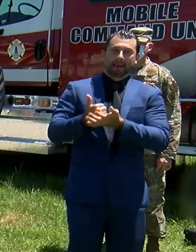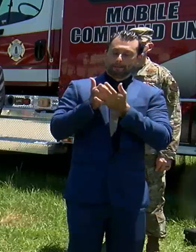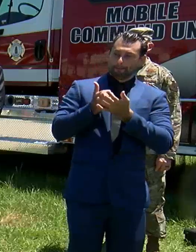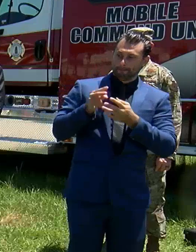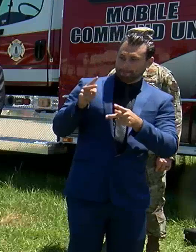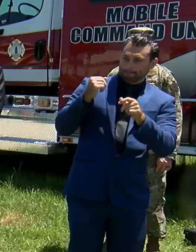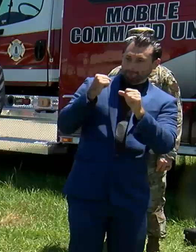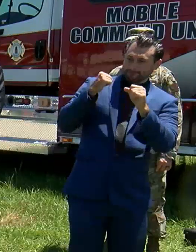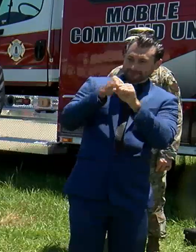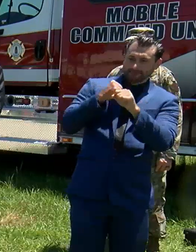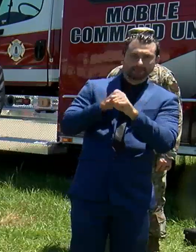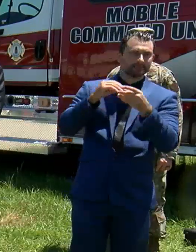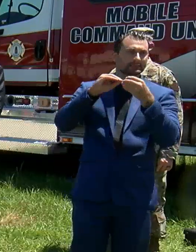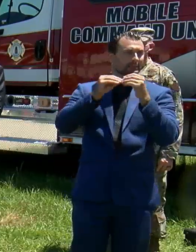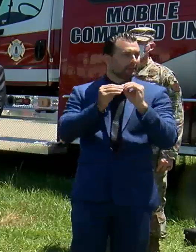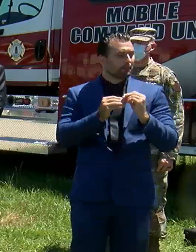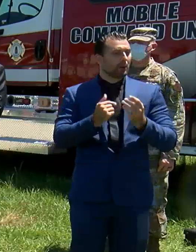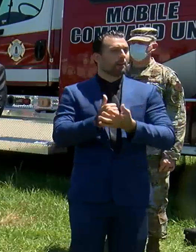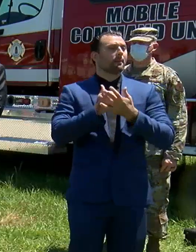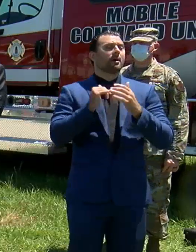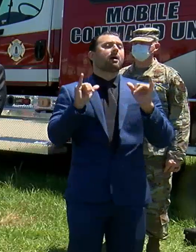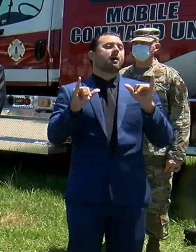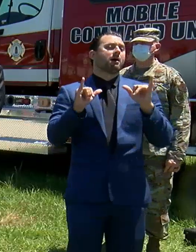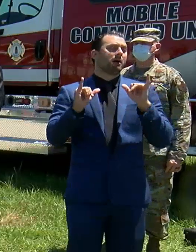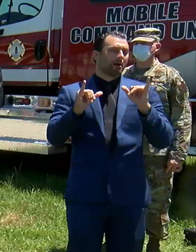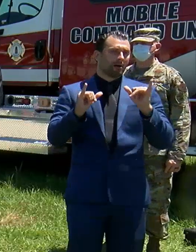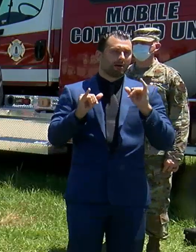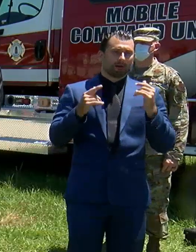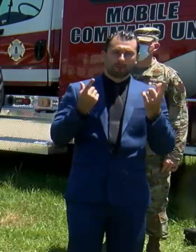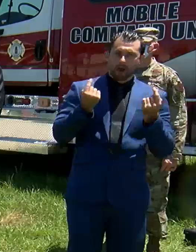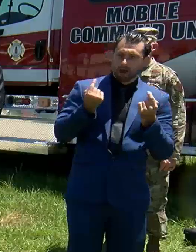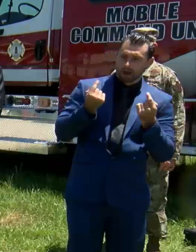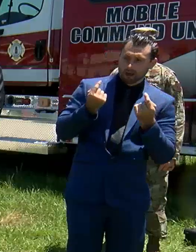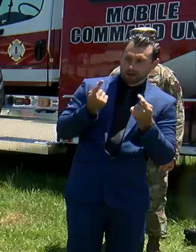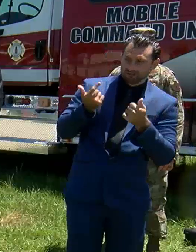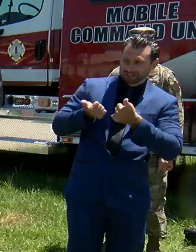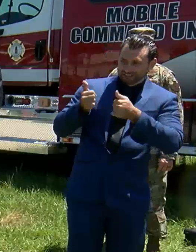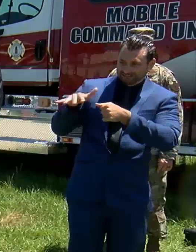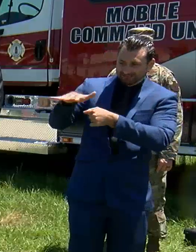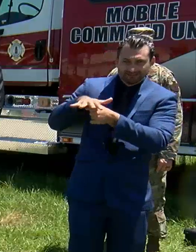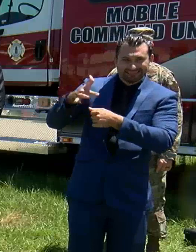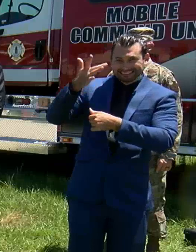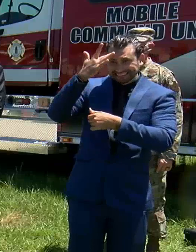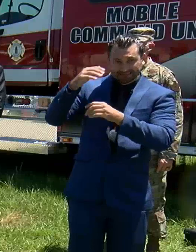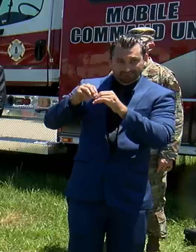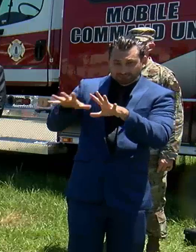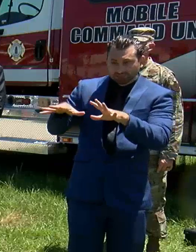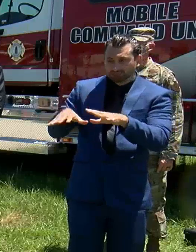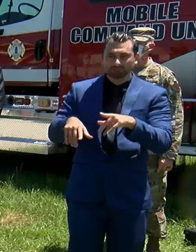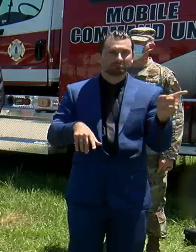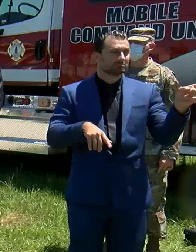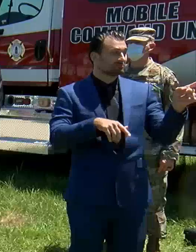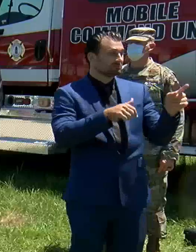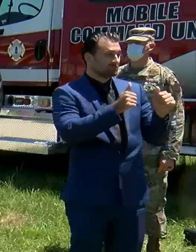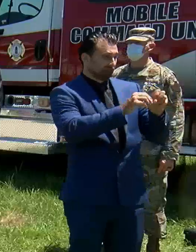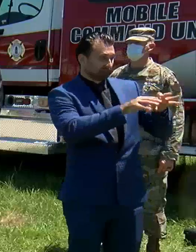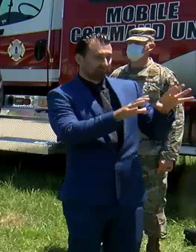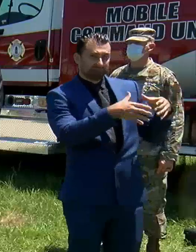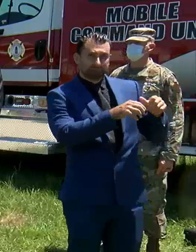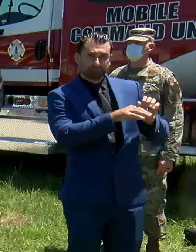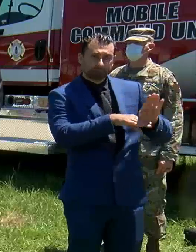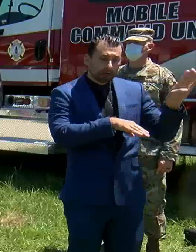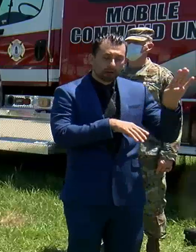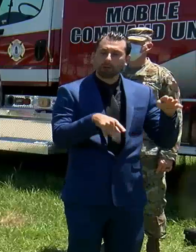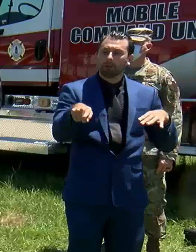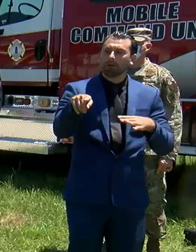You look at the other trends that you see, the syndromatic indicators went up at the end of March, beginning of April, and they've gone down really across